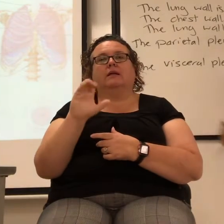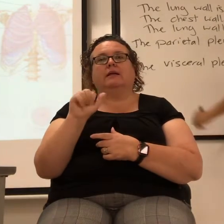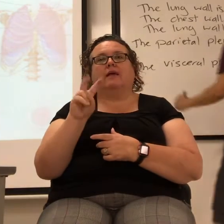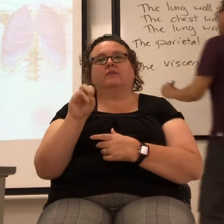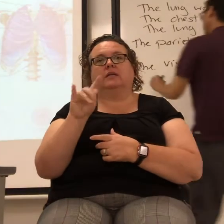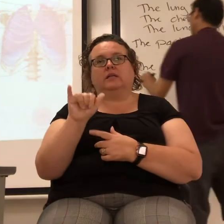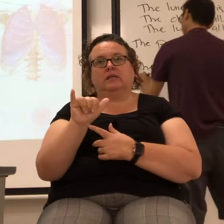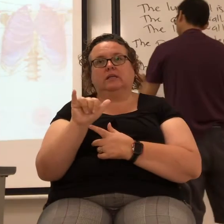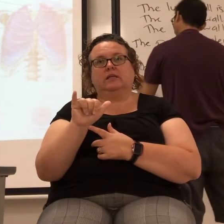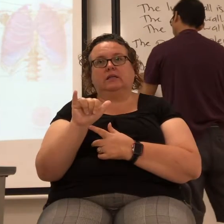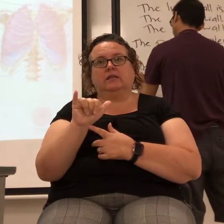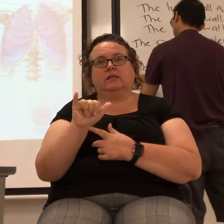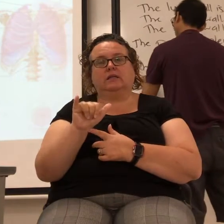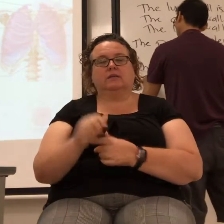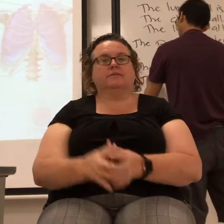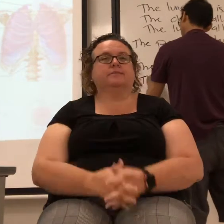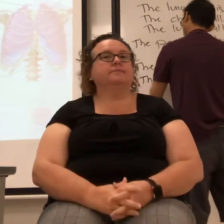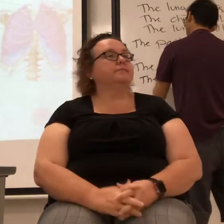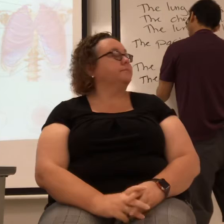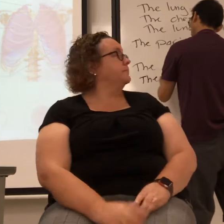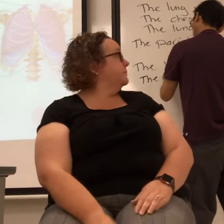The pleural cavity